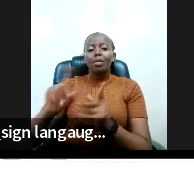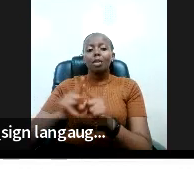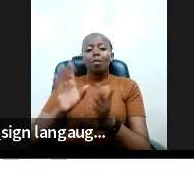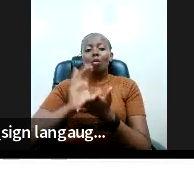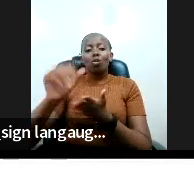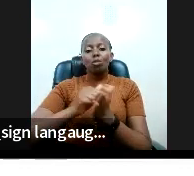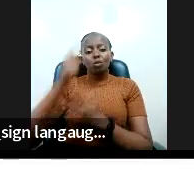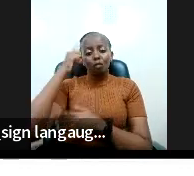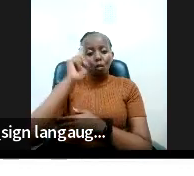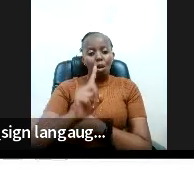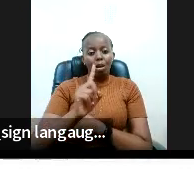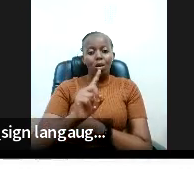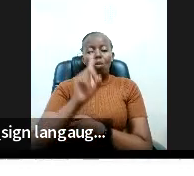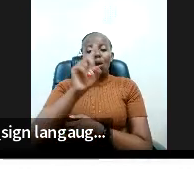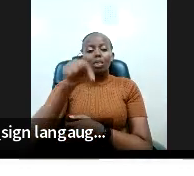unit is